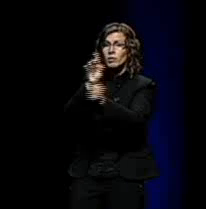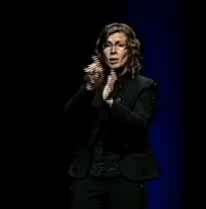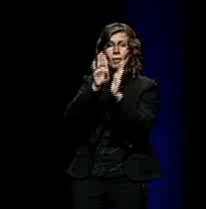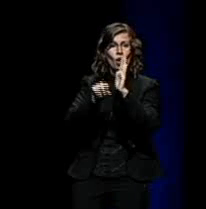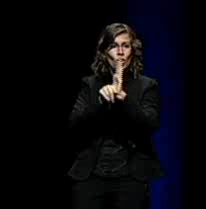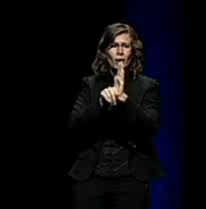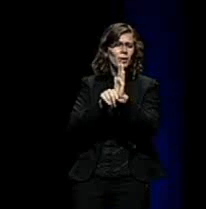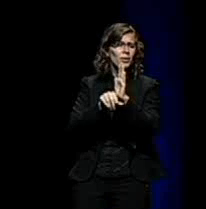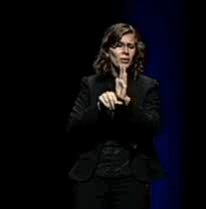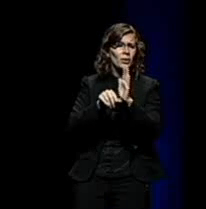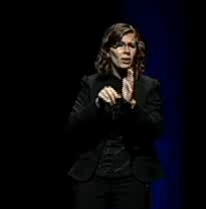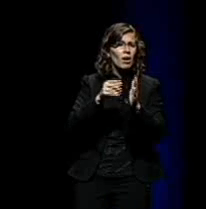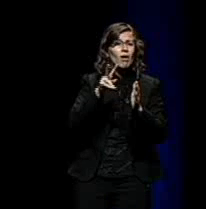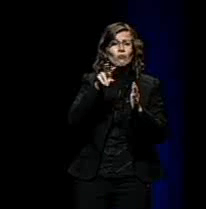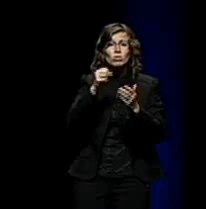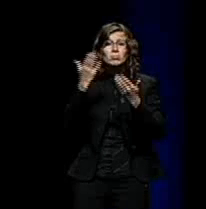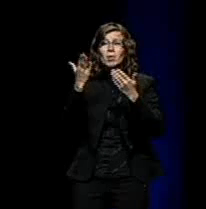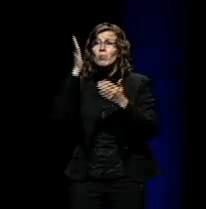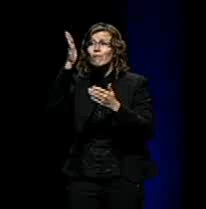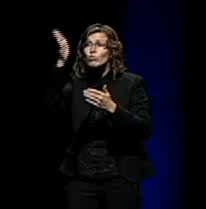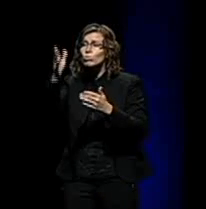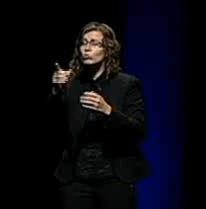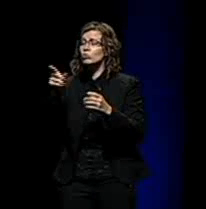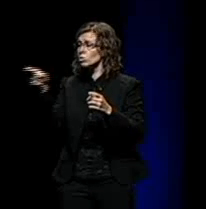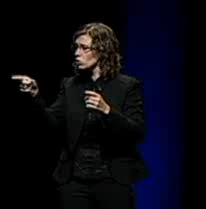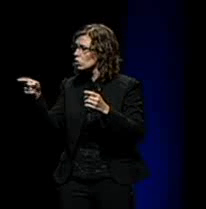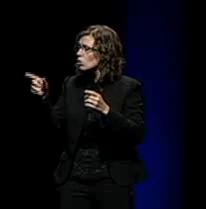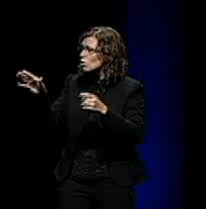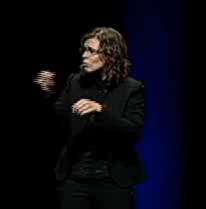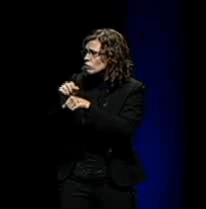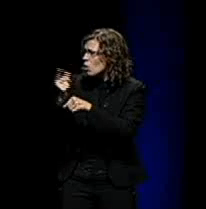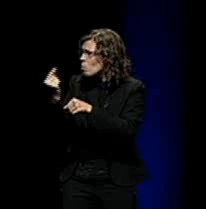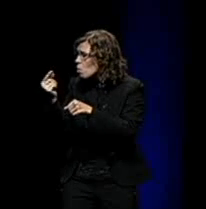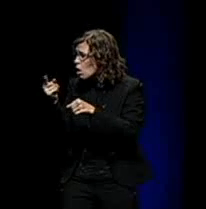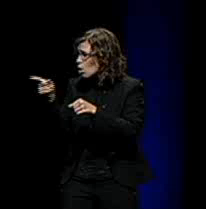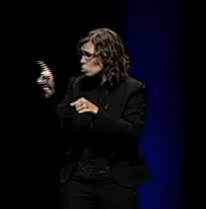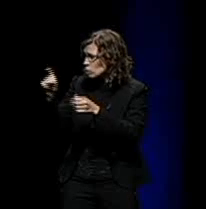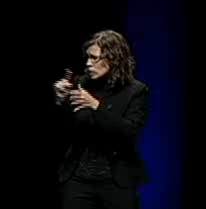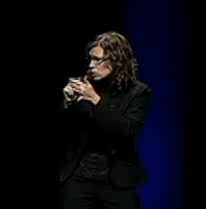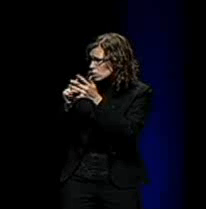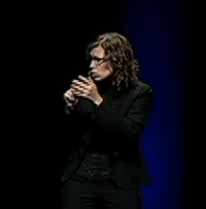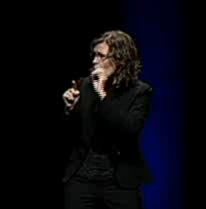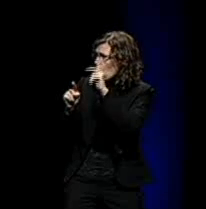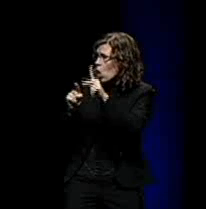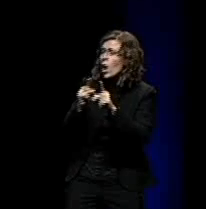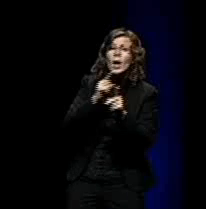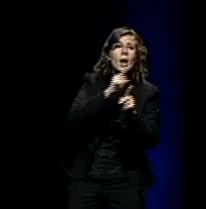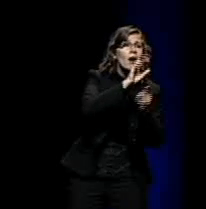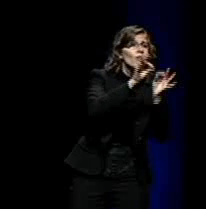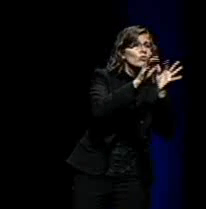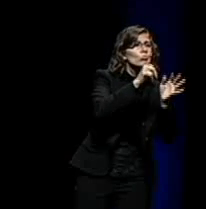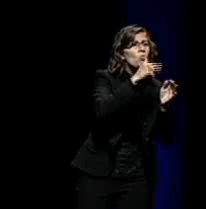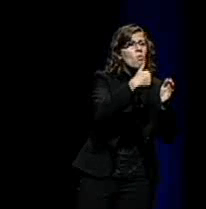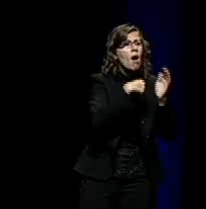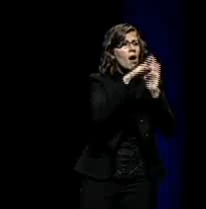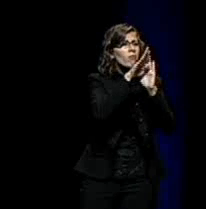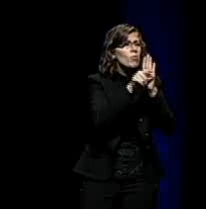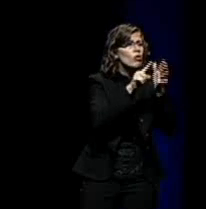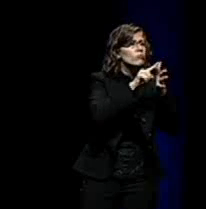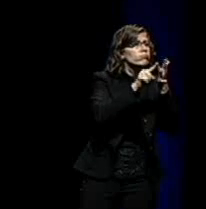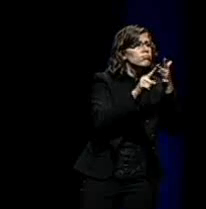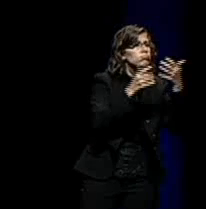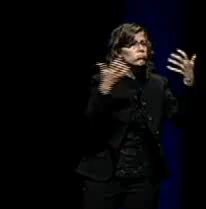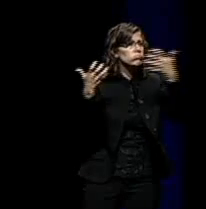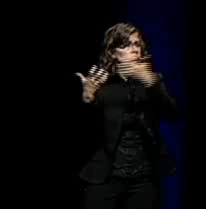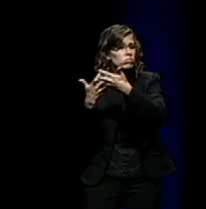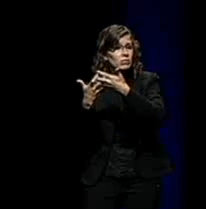an interpreter that can do this or that or the other thing, okay? If the industry